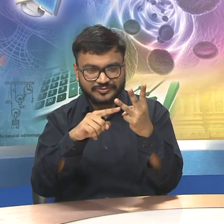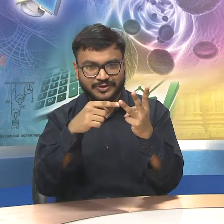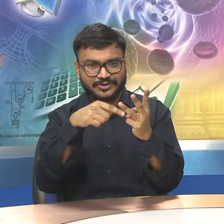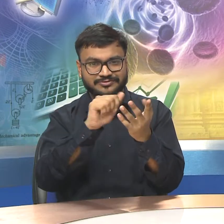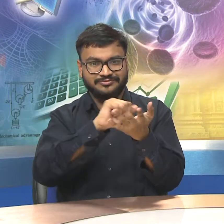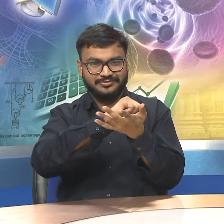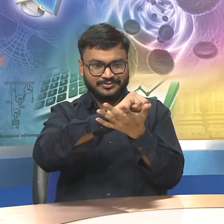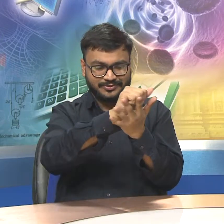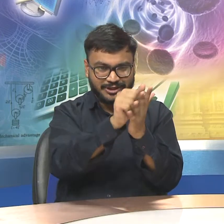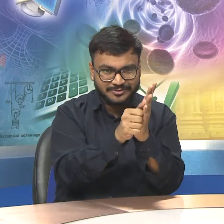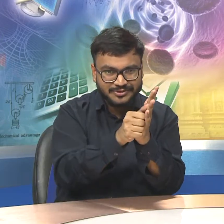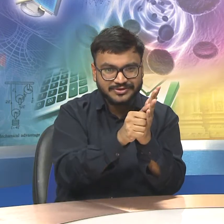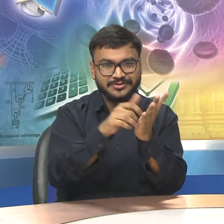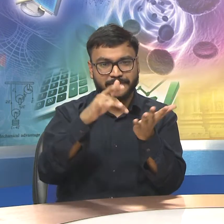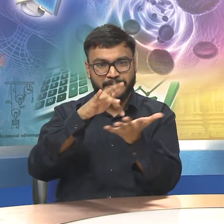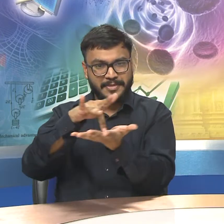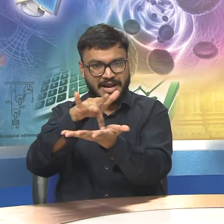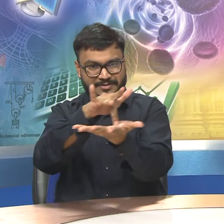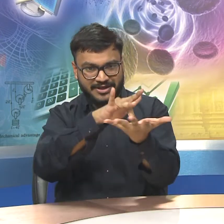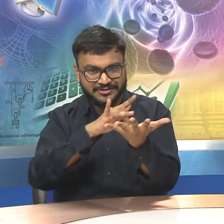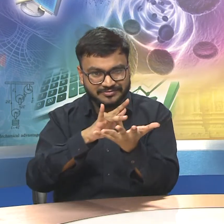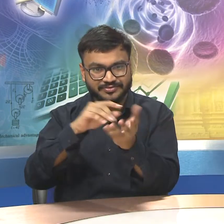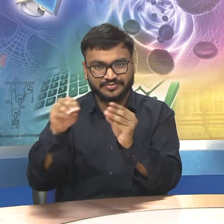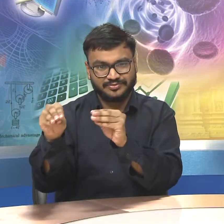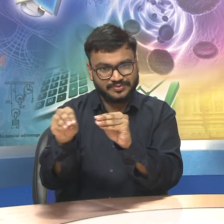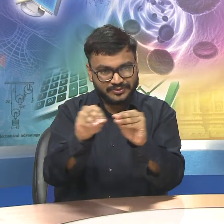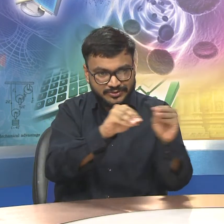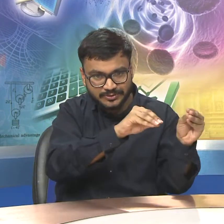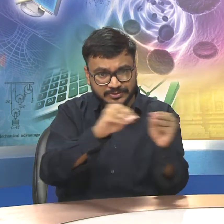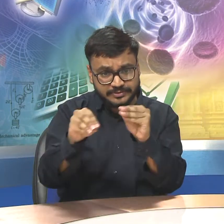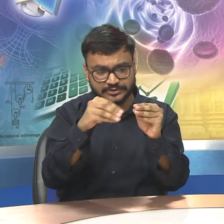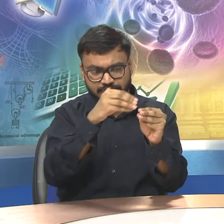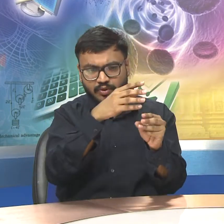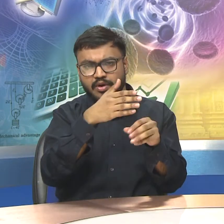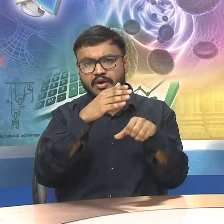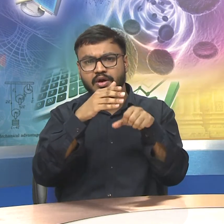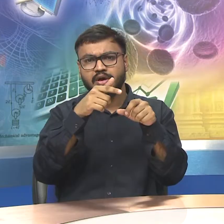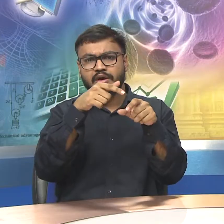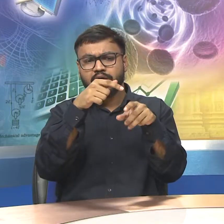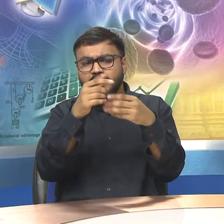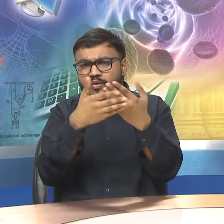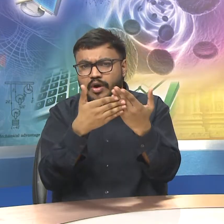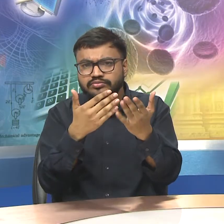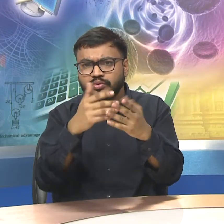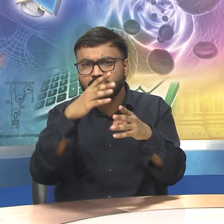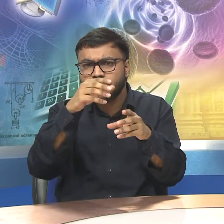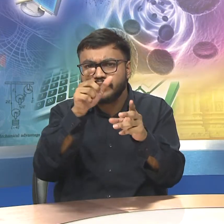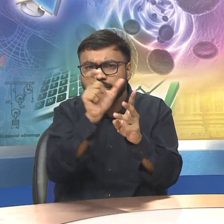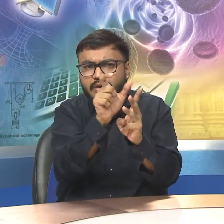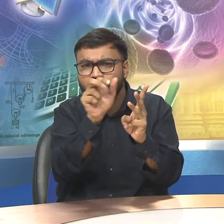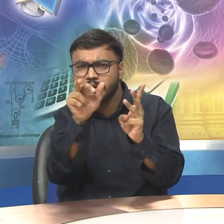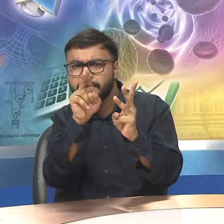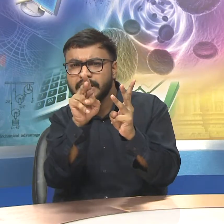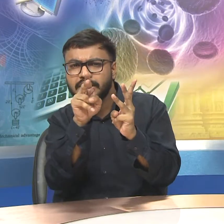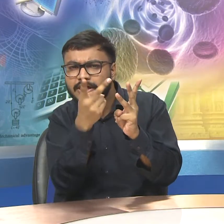So some signs are classified as minimal pairs. If we out of the above